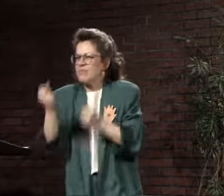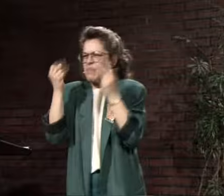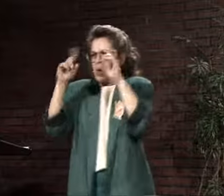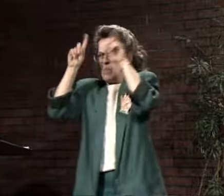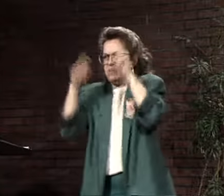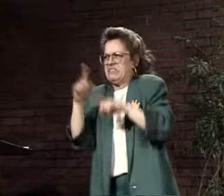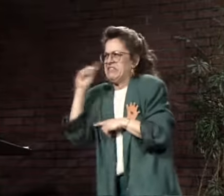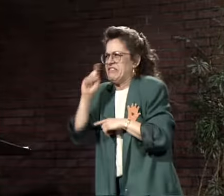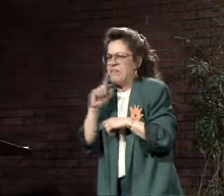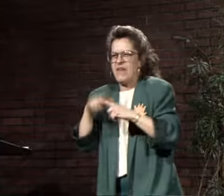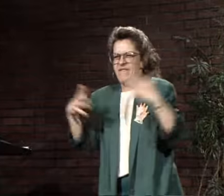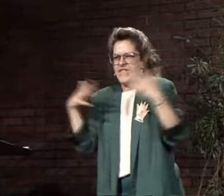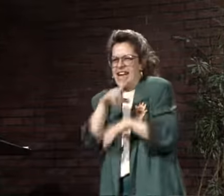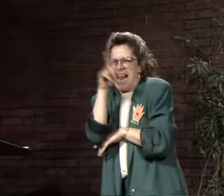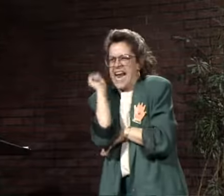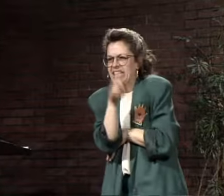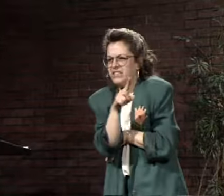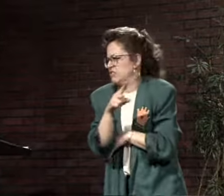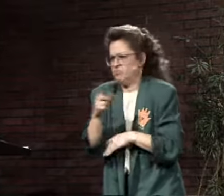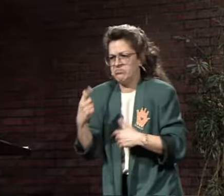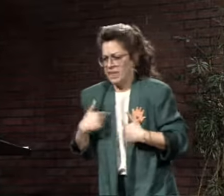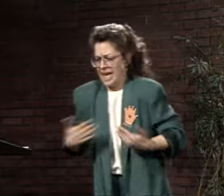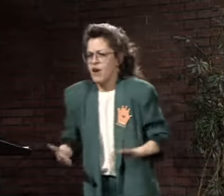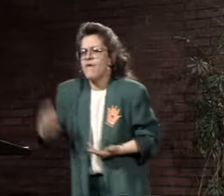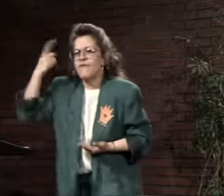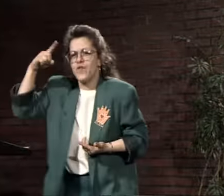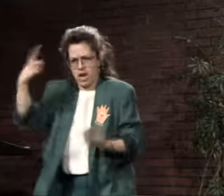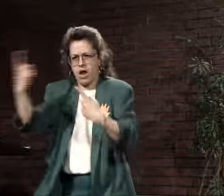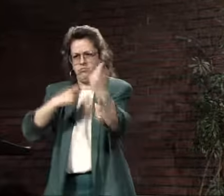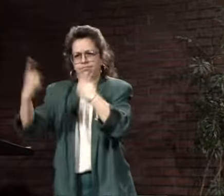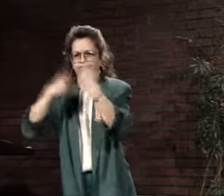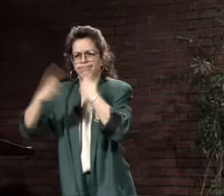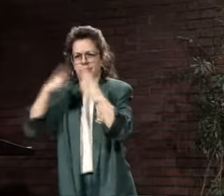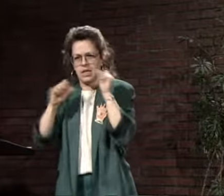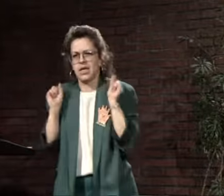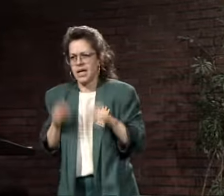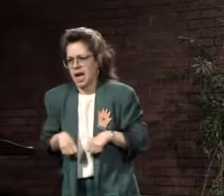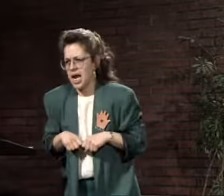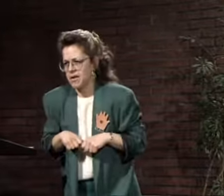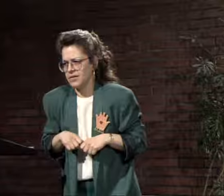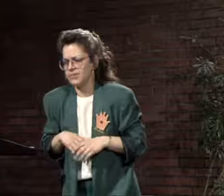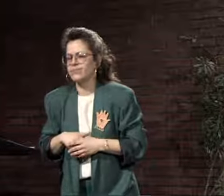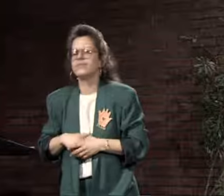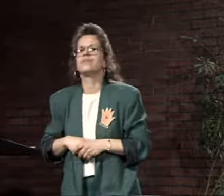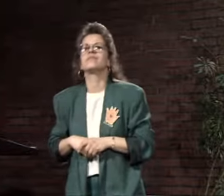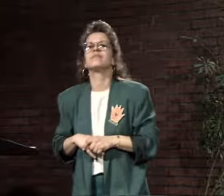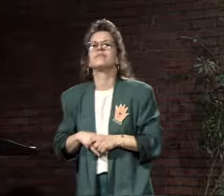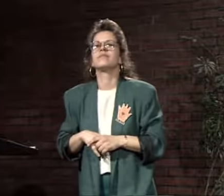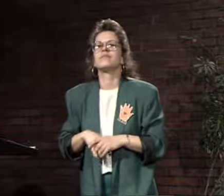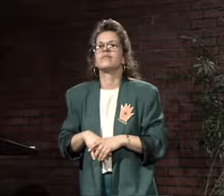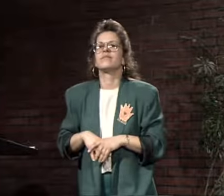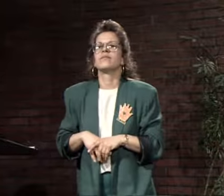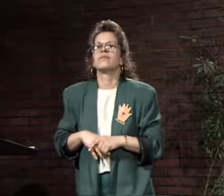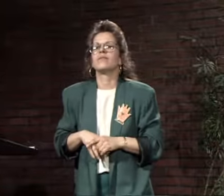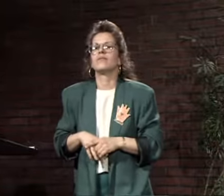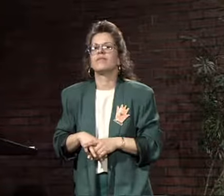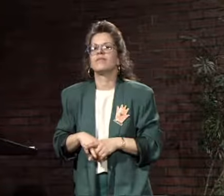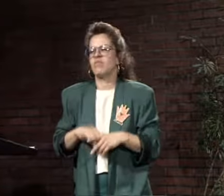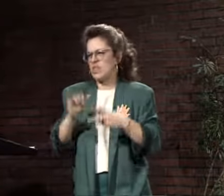it's not scary to ask a question. I'm deaf. I'm here. I'm here for you guys to ask a question, not a book.